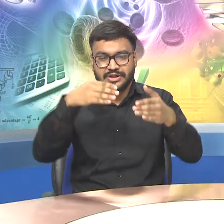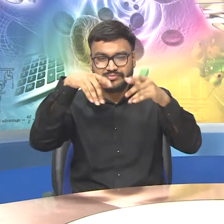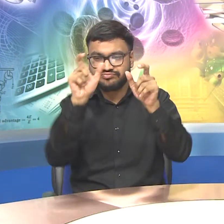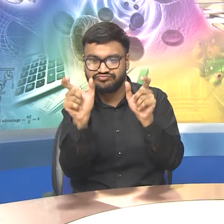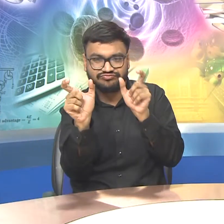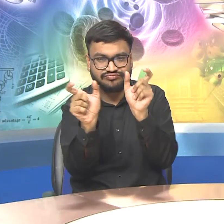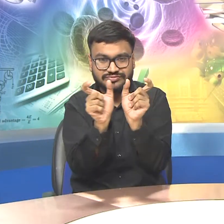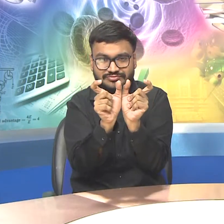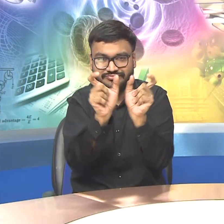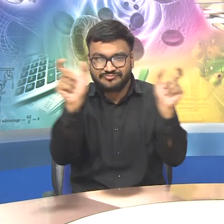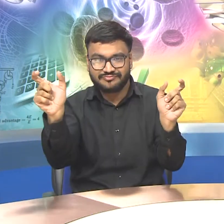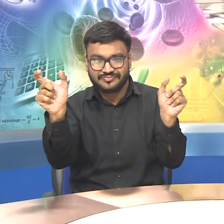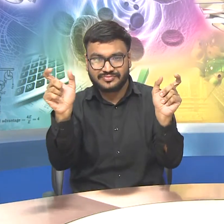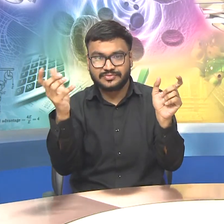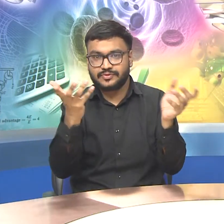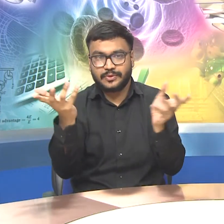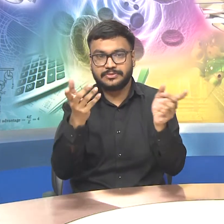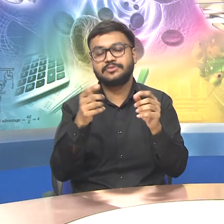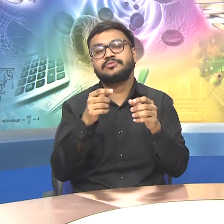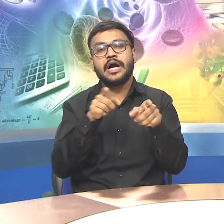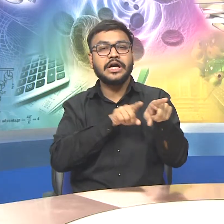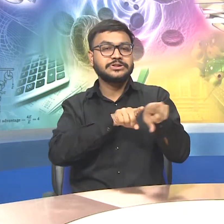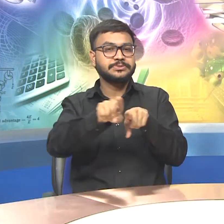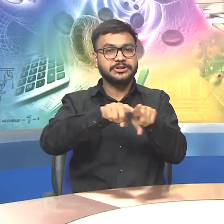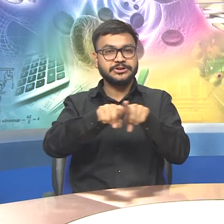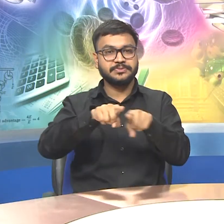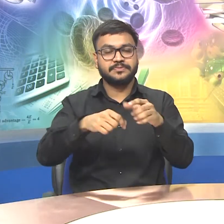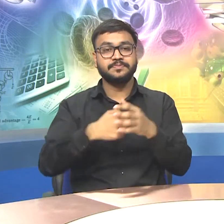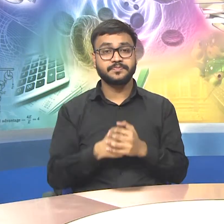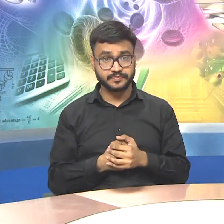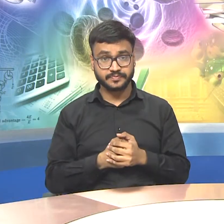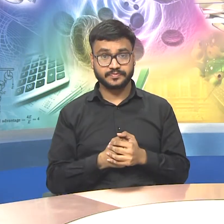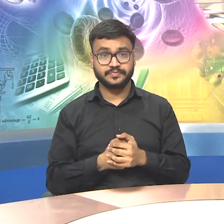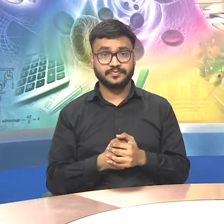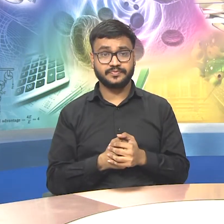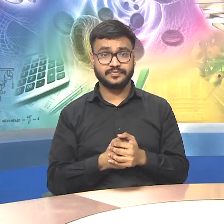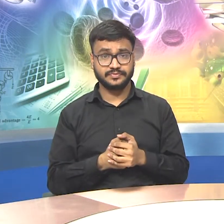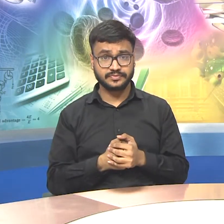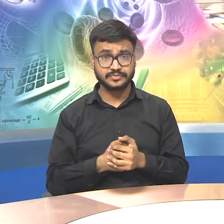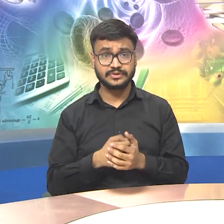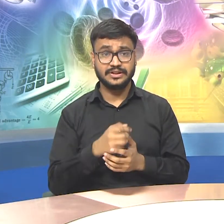And the example of combination as we can see on the screen,